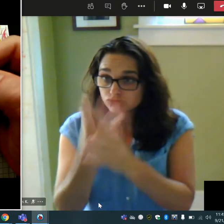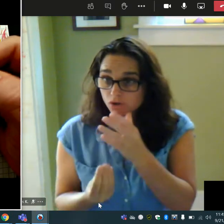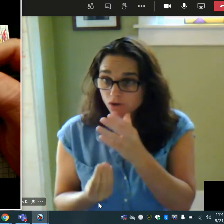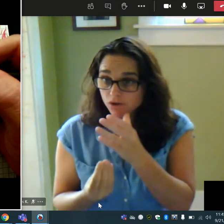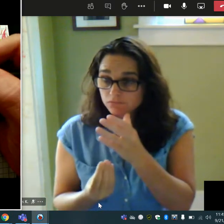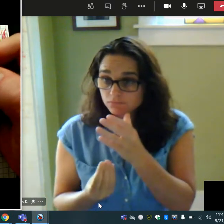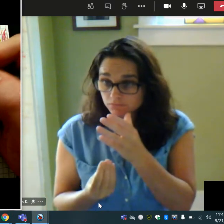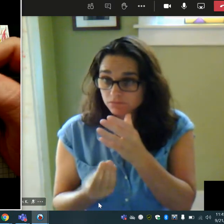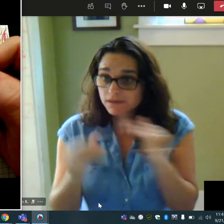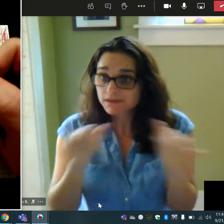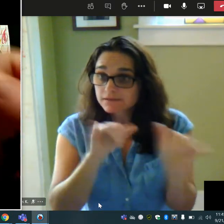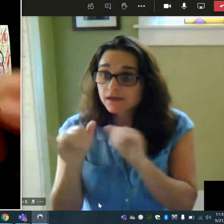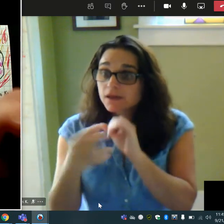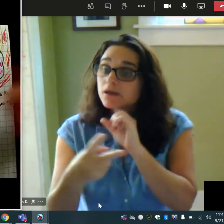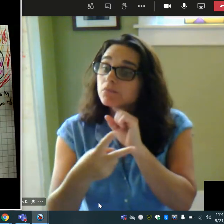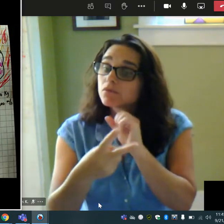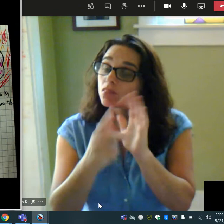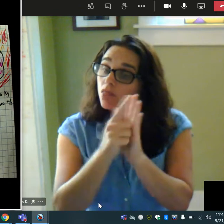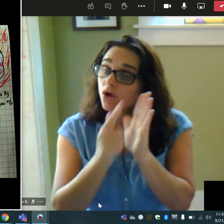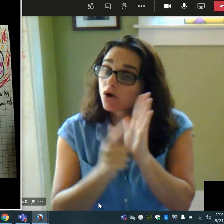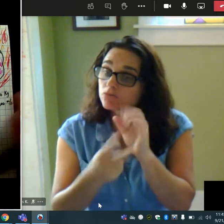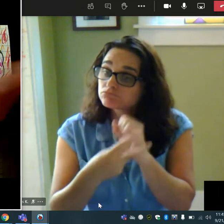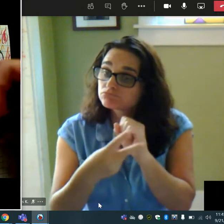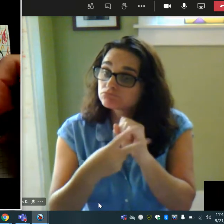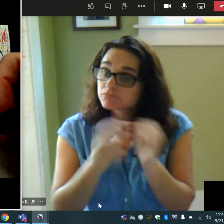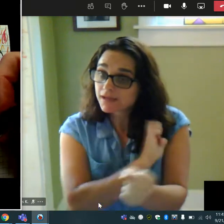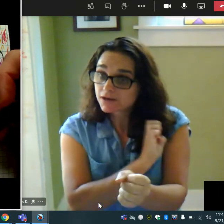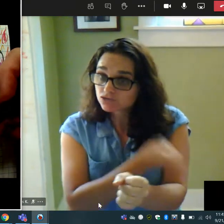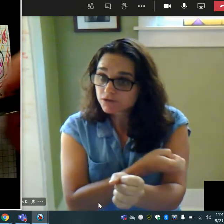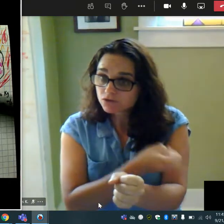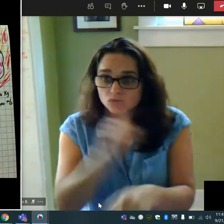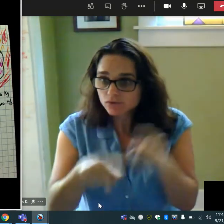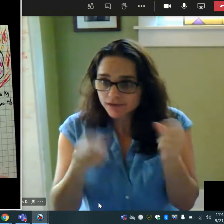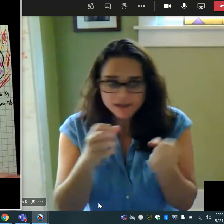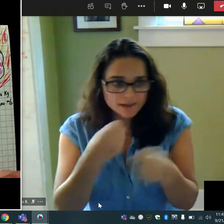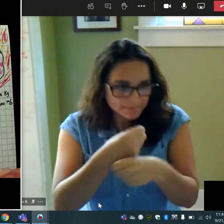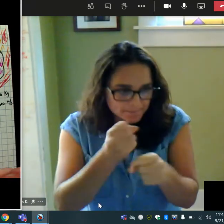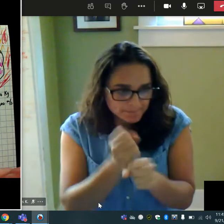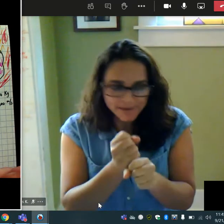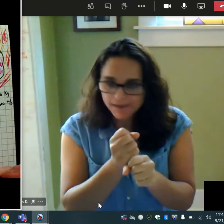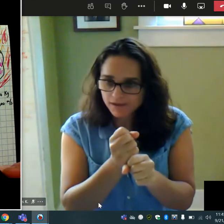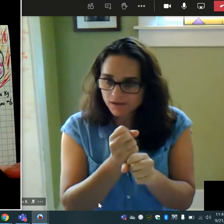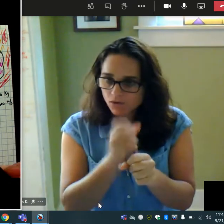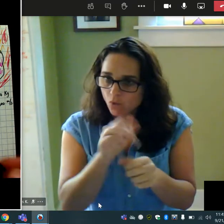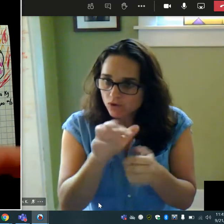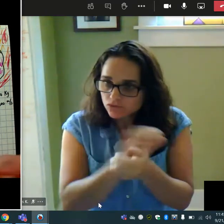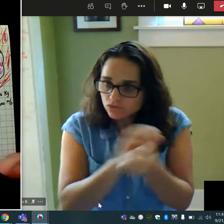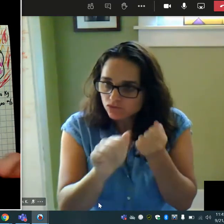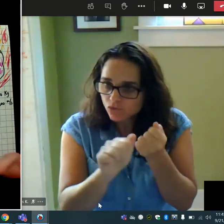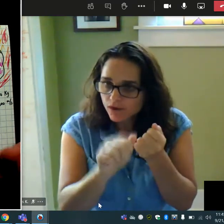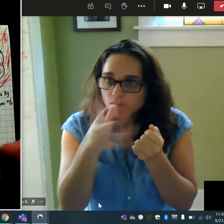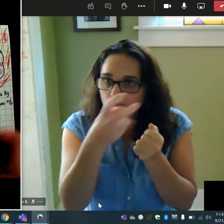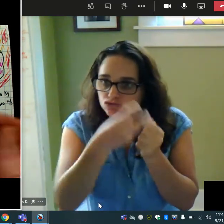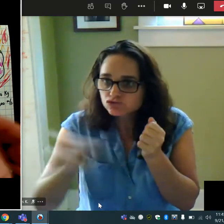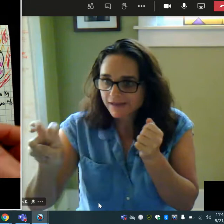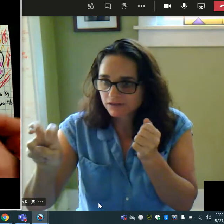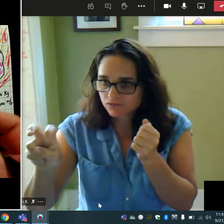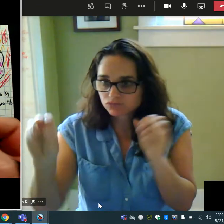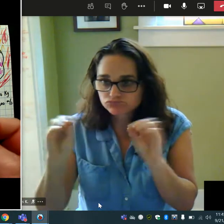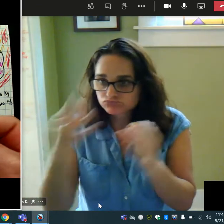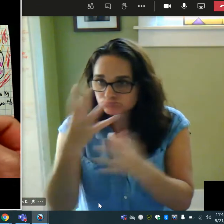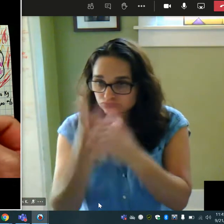of conservation of energy. You can't create energy or destroy energy, it's transferred. So in any collision, our